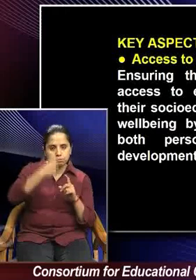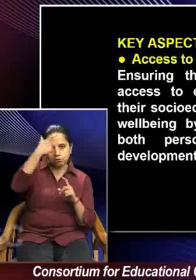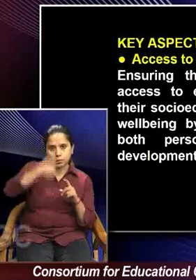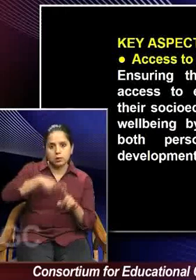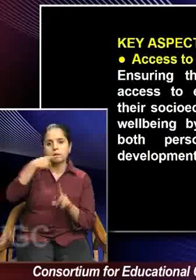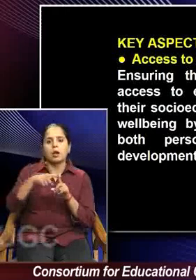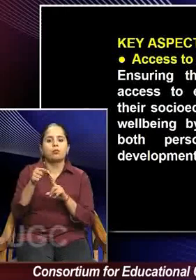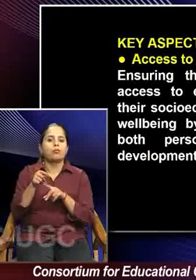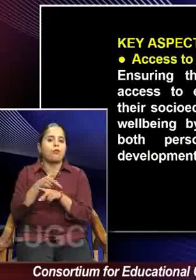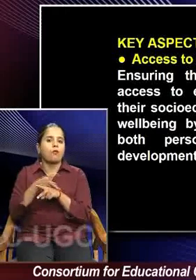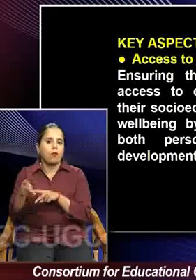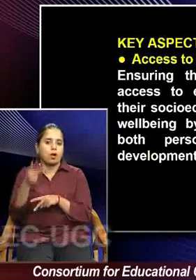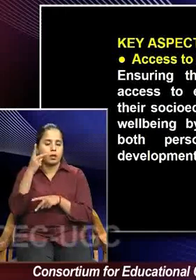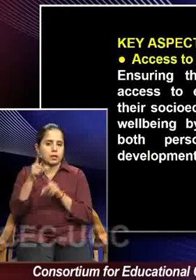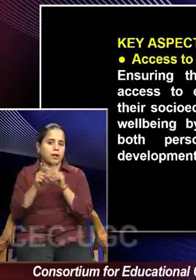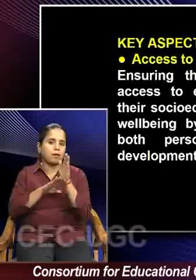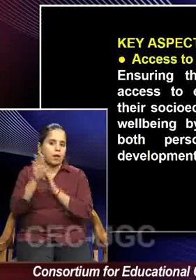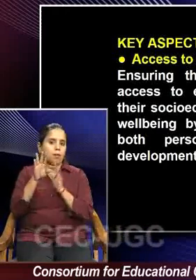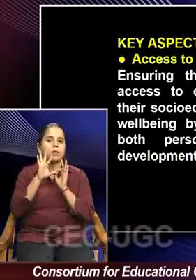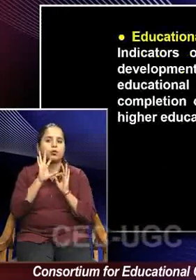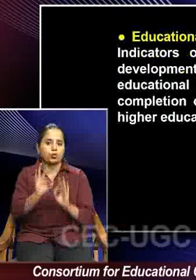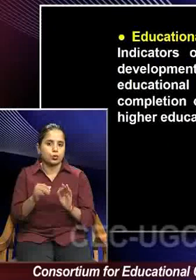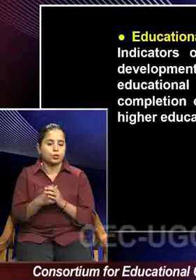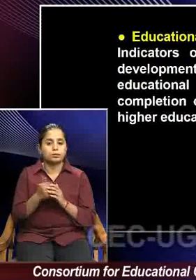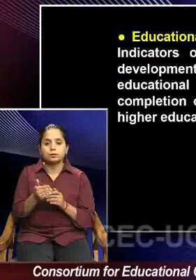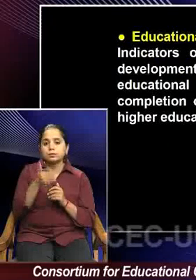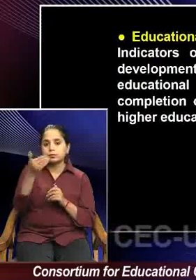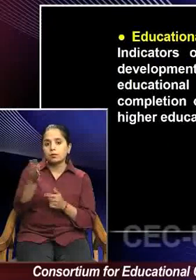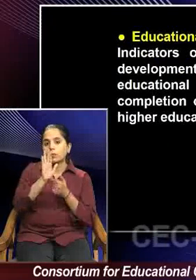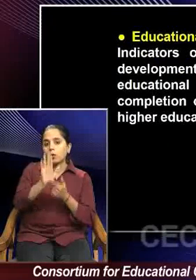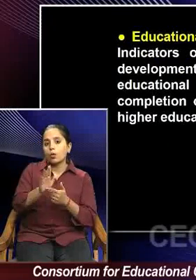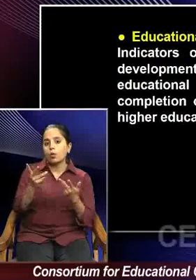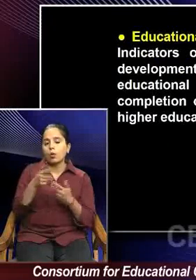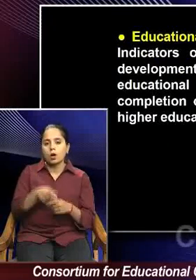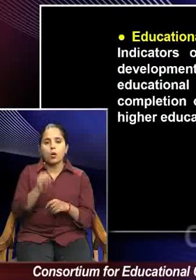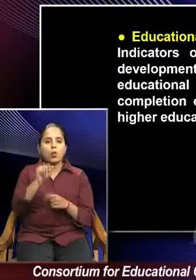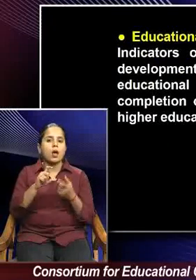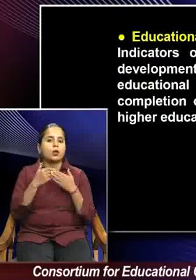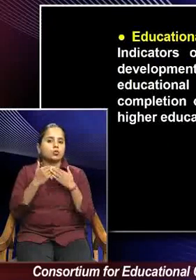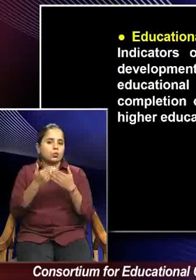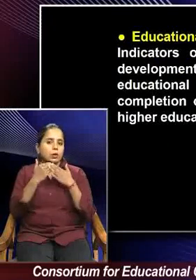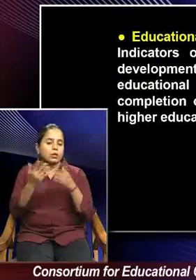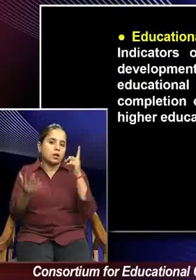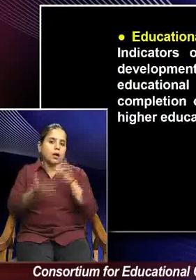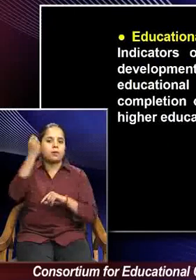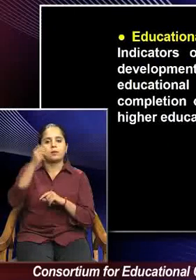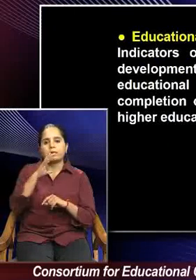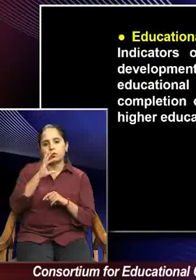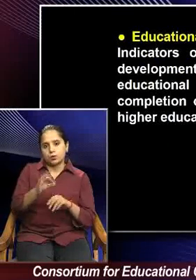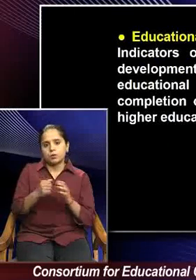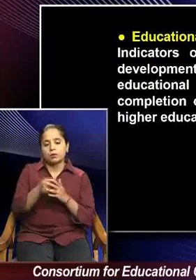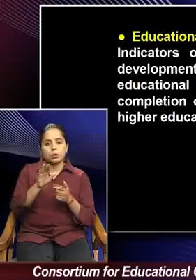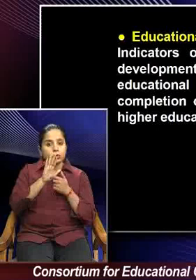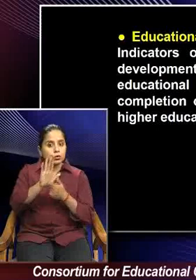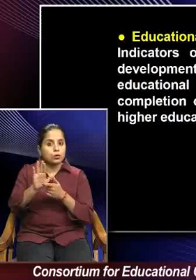the professional development. Next is your educational attainment.